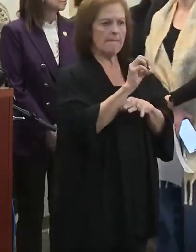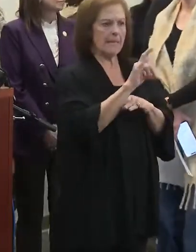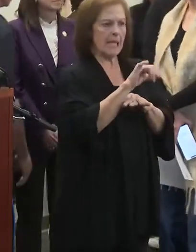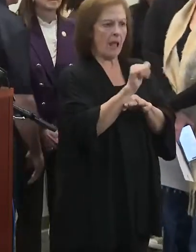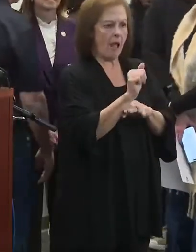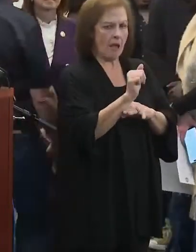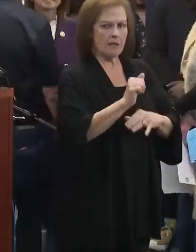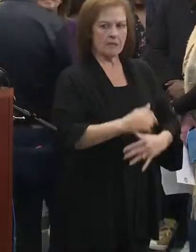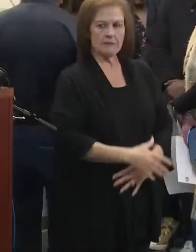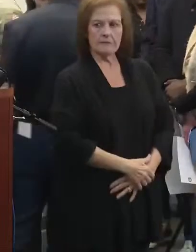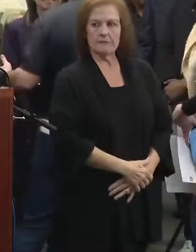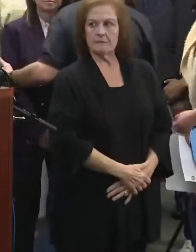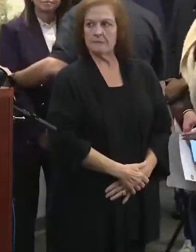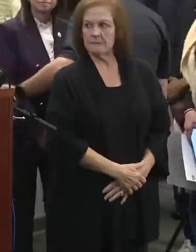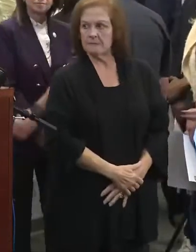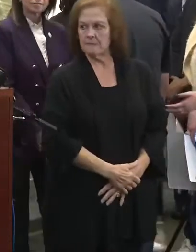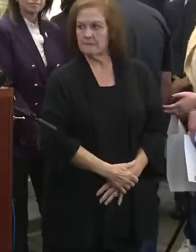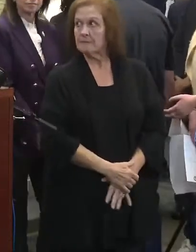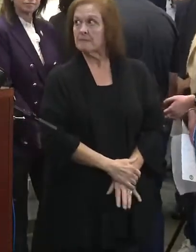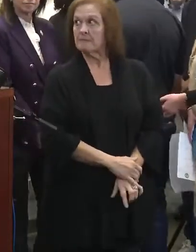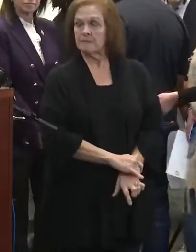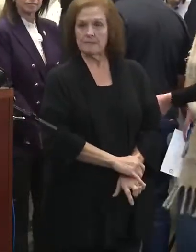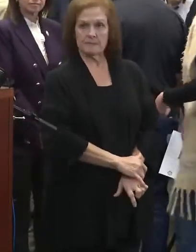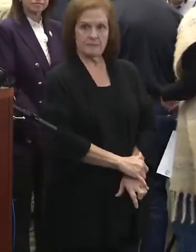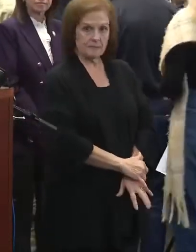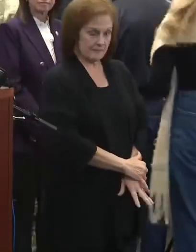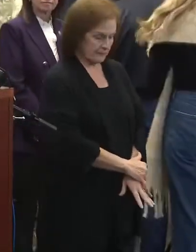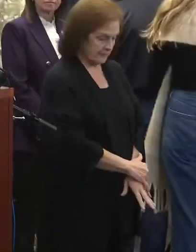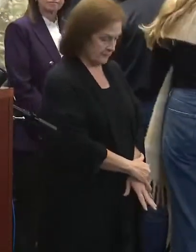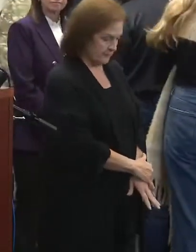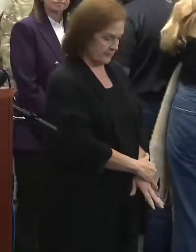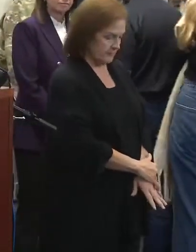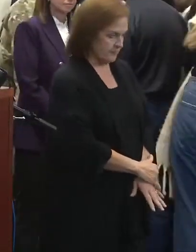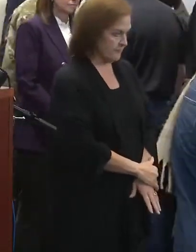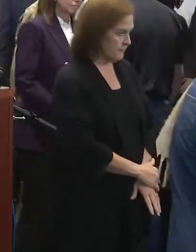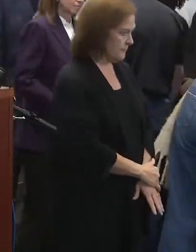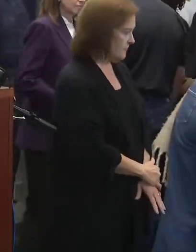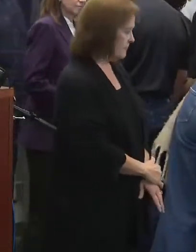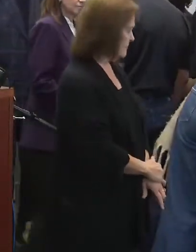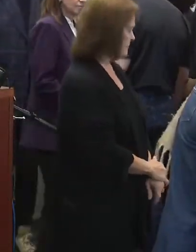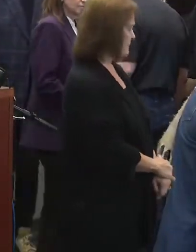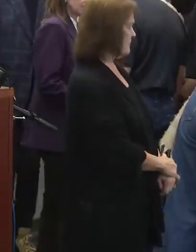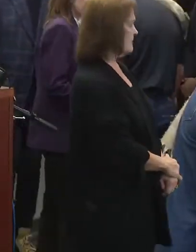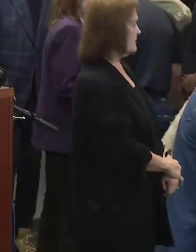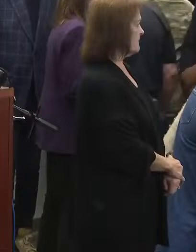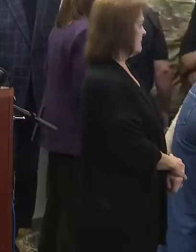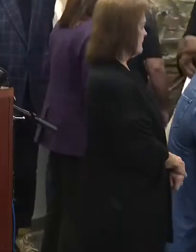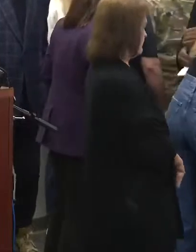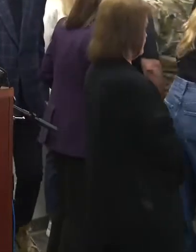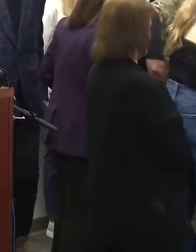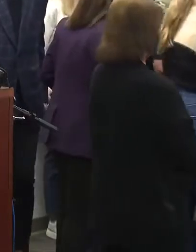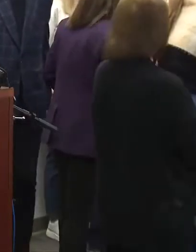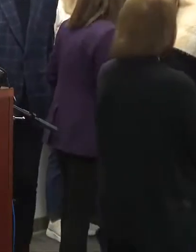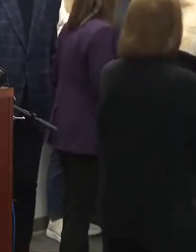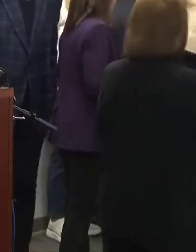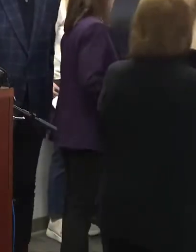going to be making Bourbon Street a pedestrian only, or are we going to be allowing cars to drive through? Pedestrian man, Chris.